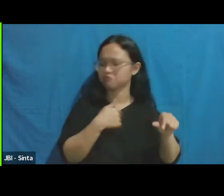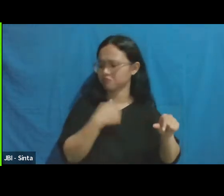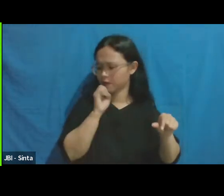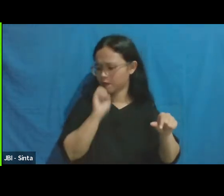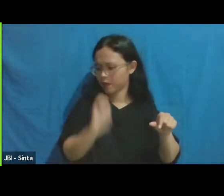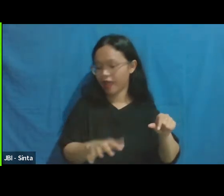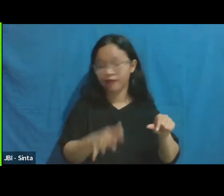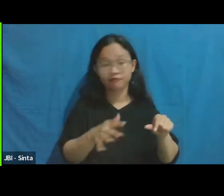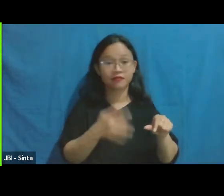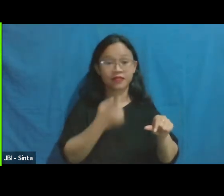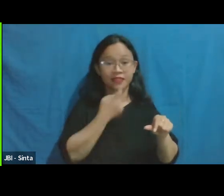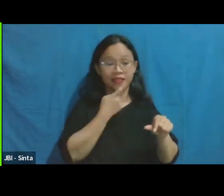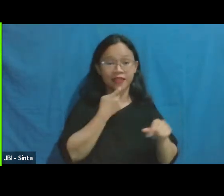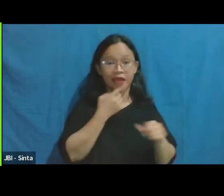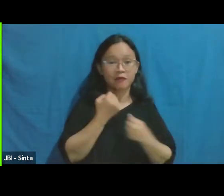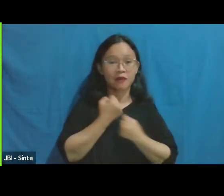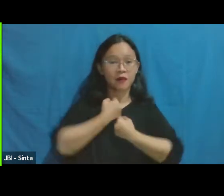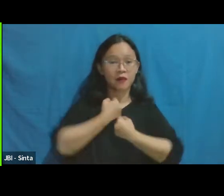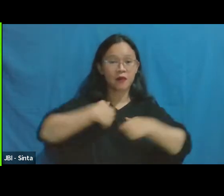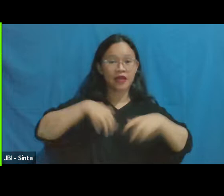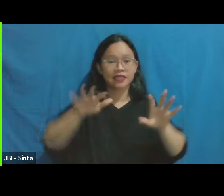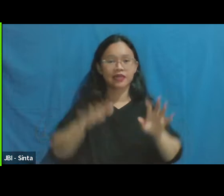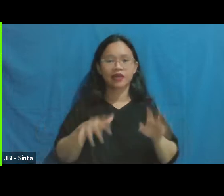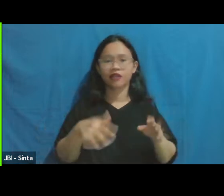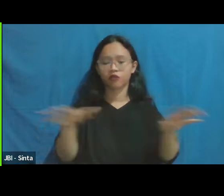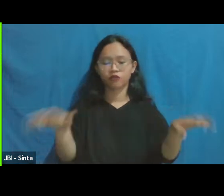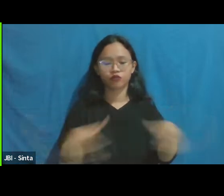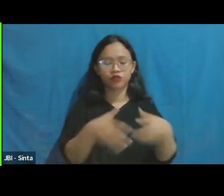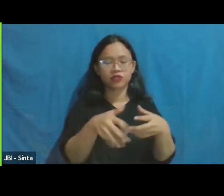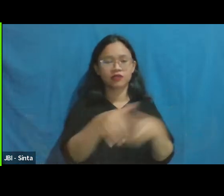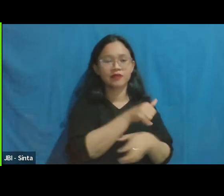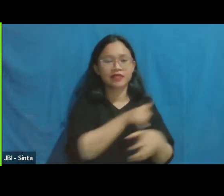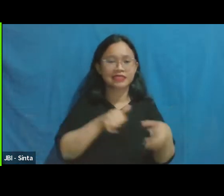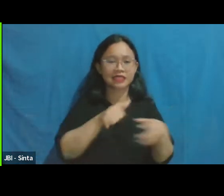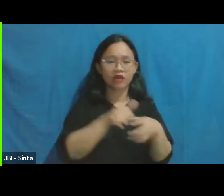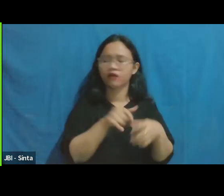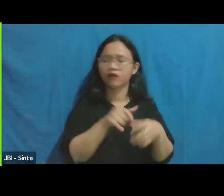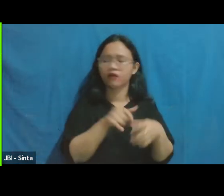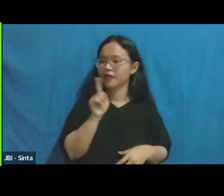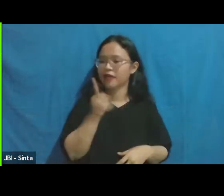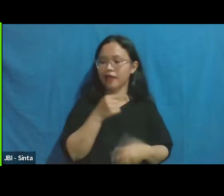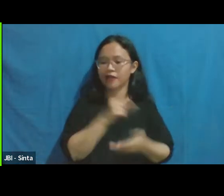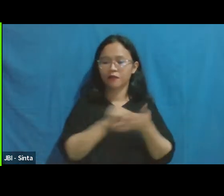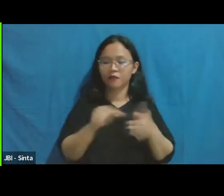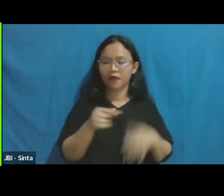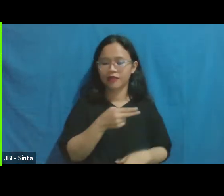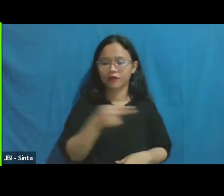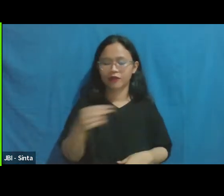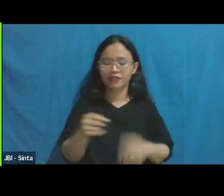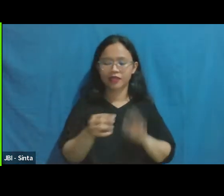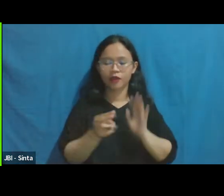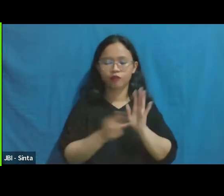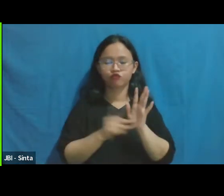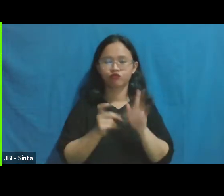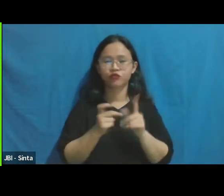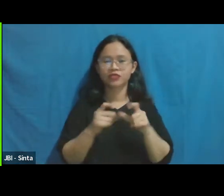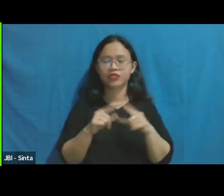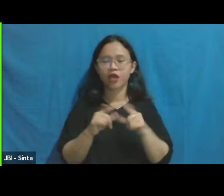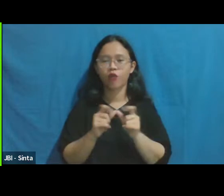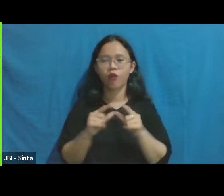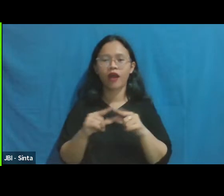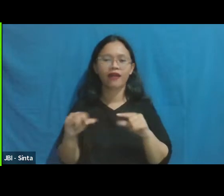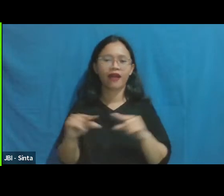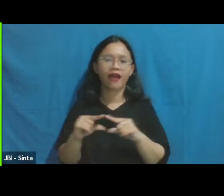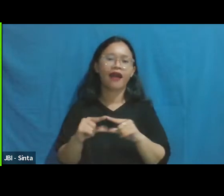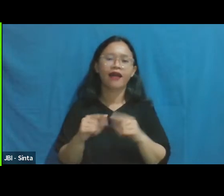deliberating under the Musyawarah and Mufakat. That's what Indonesia forced to have under a